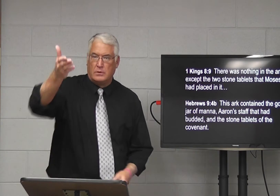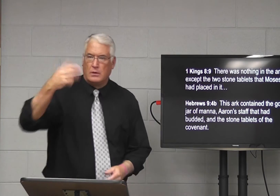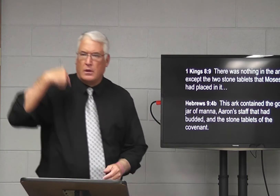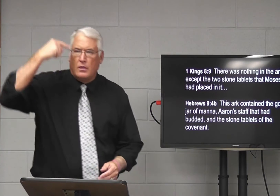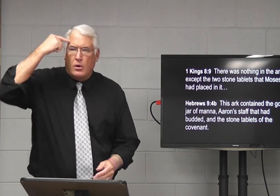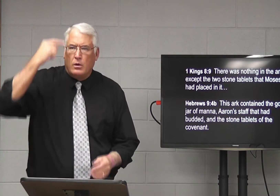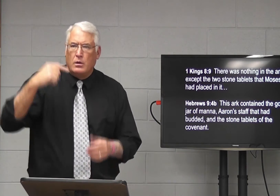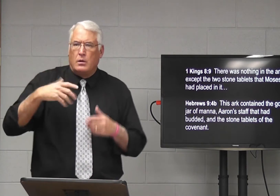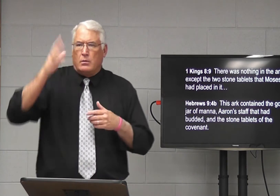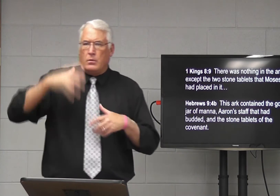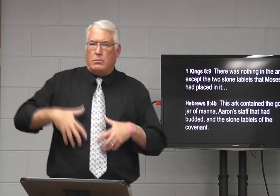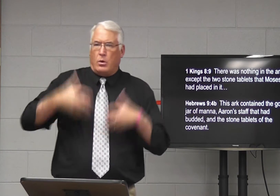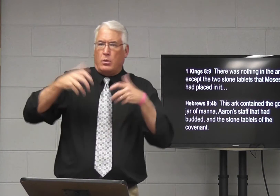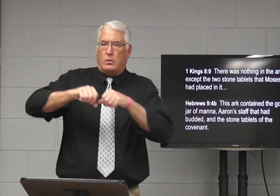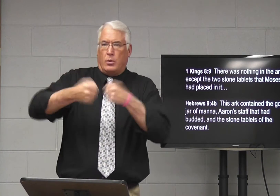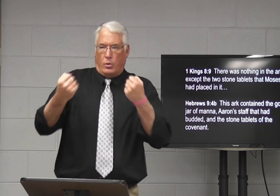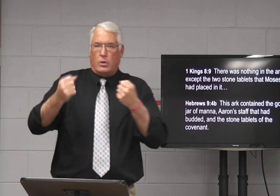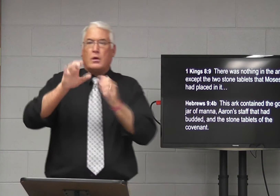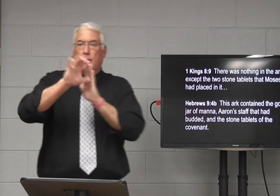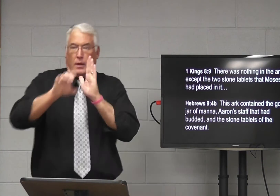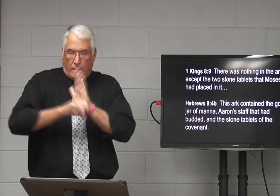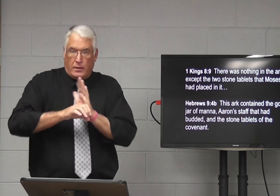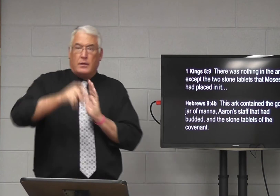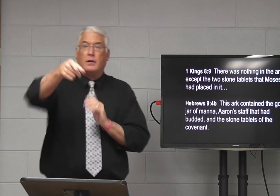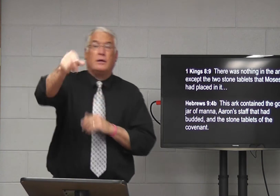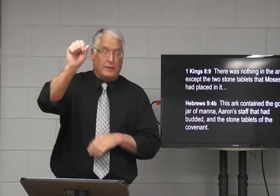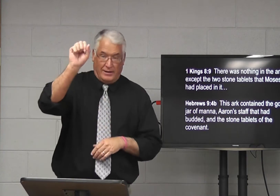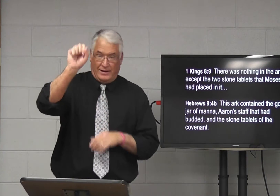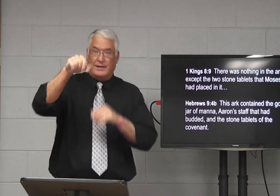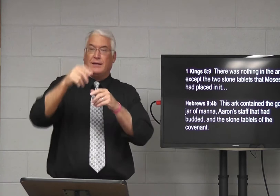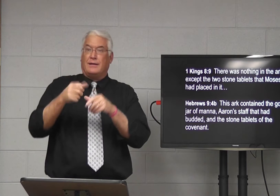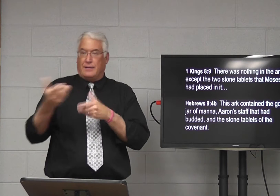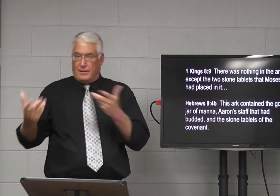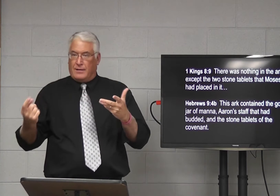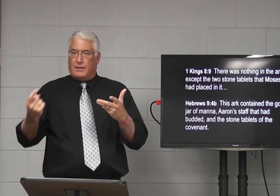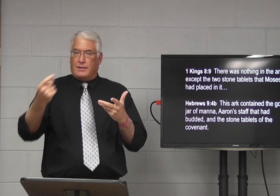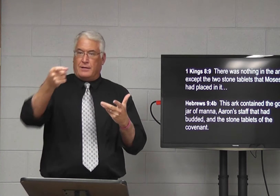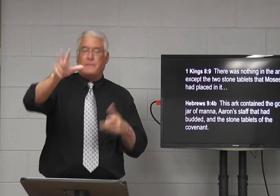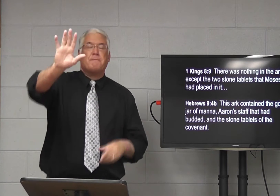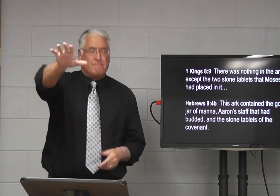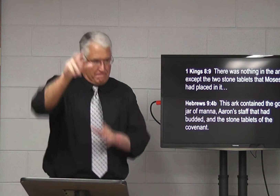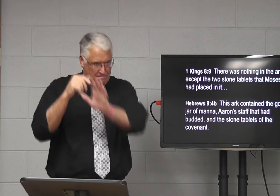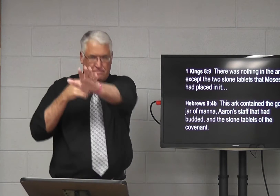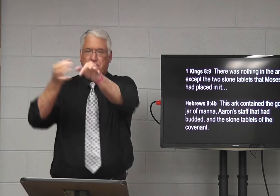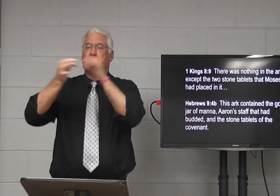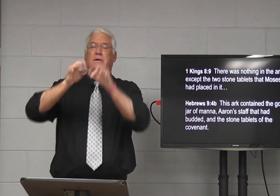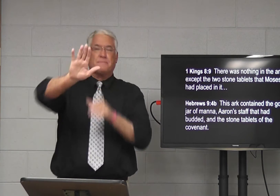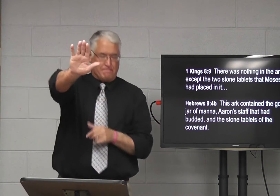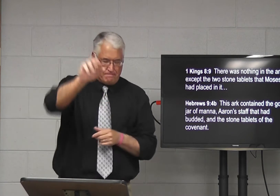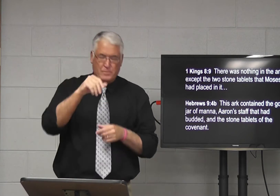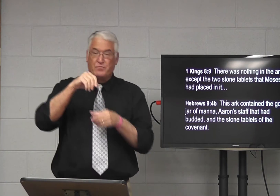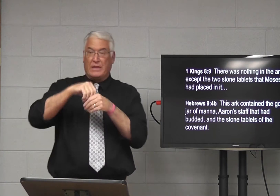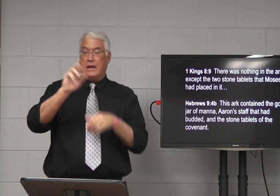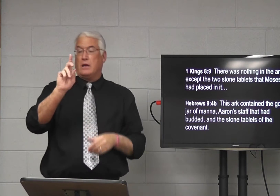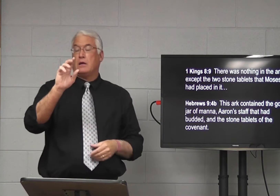two items. So I thought the Ten Commandments, he broke one, and now there's two? Okay, we'll explain